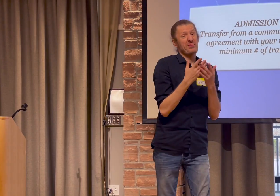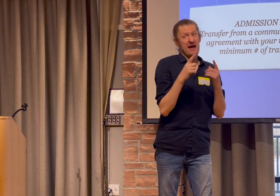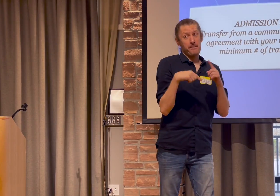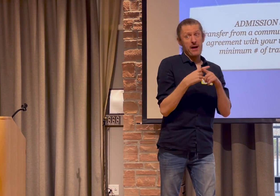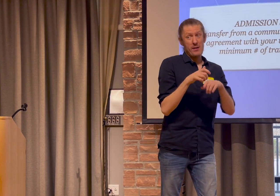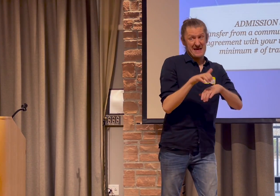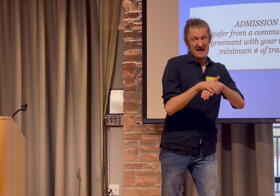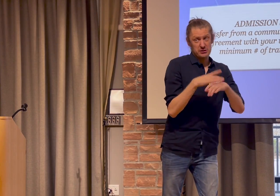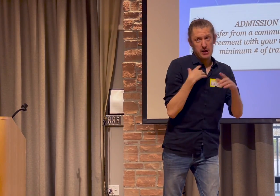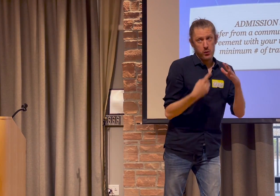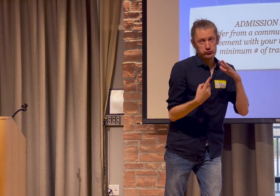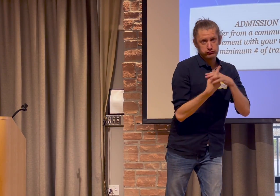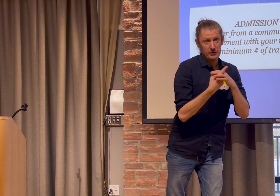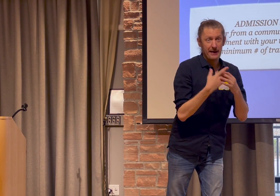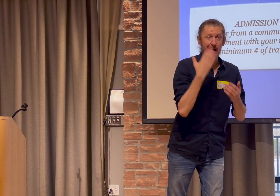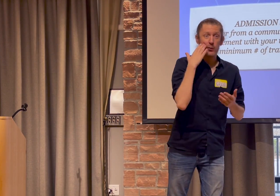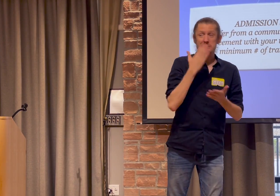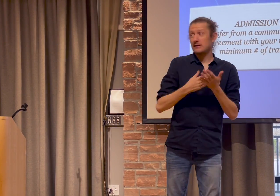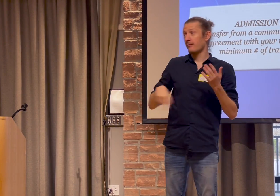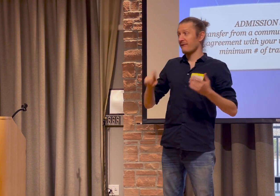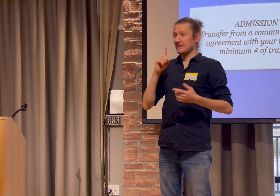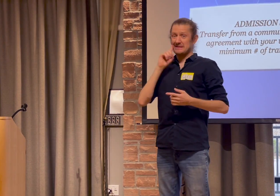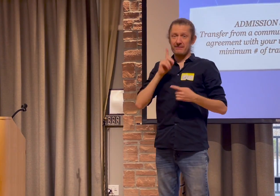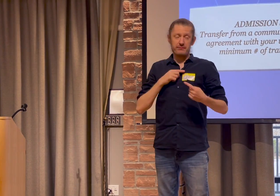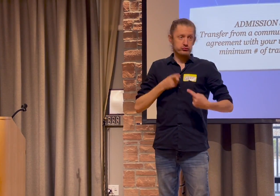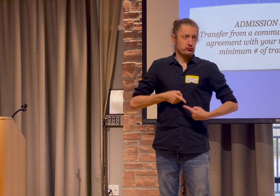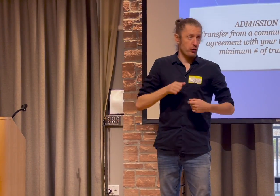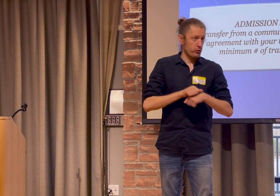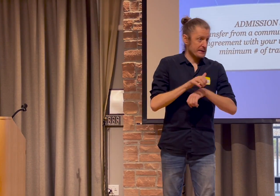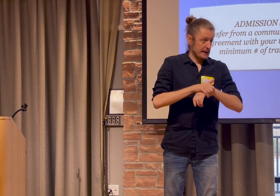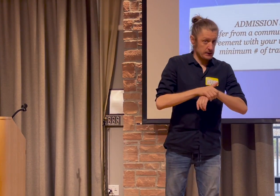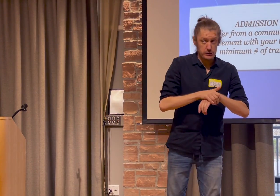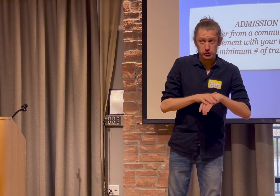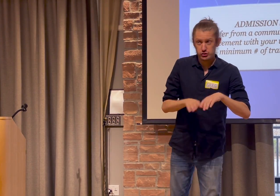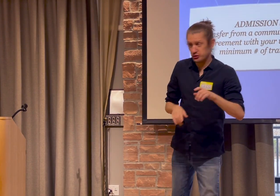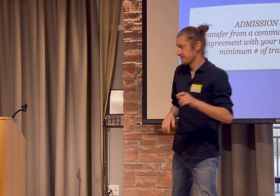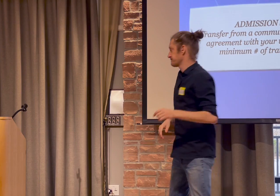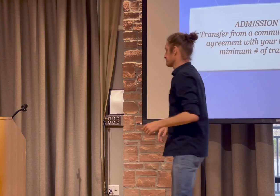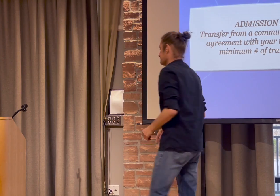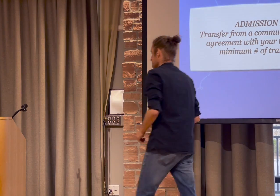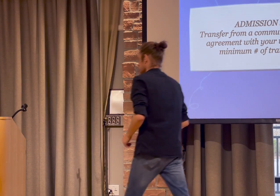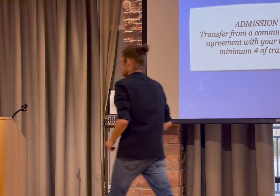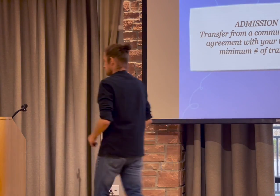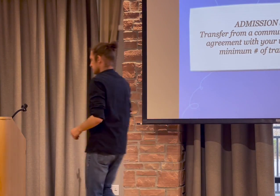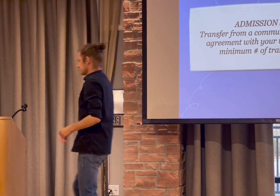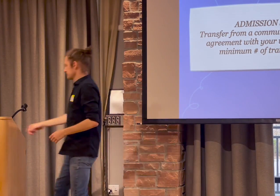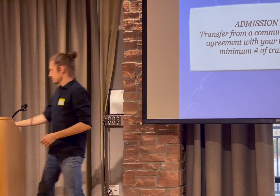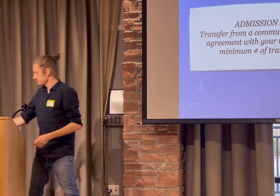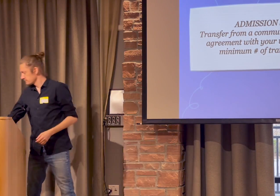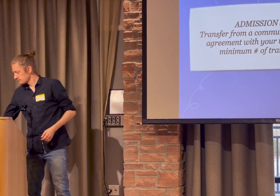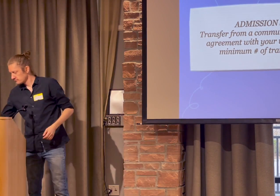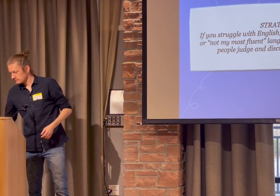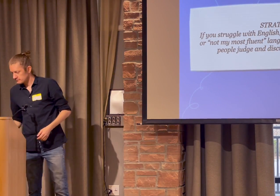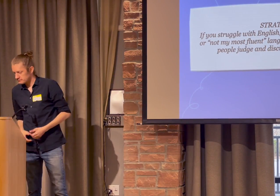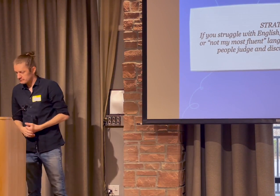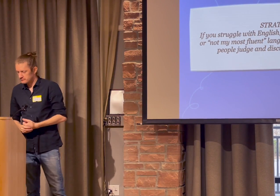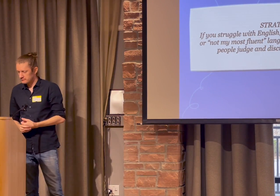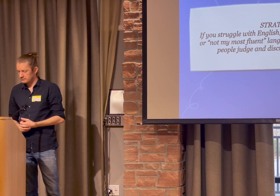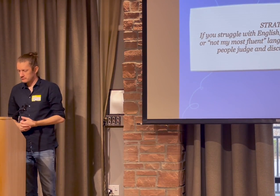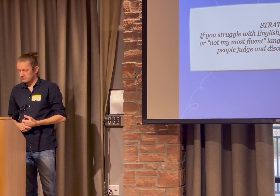So you have options, even if you're concerned about your English skill as well. Some of us deaf people do struggle with English, so